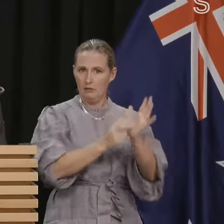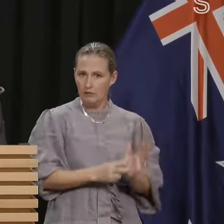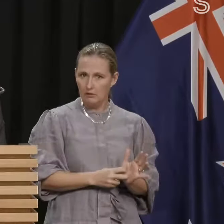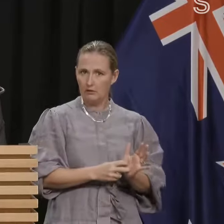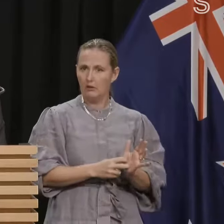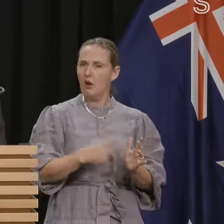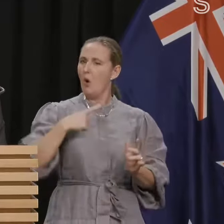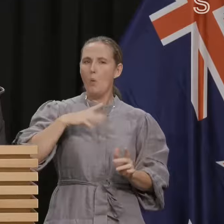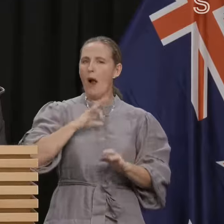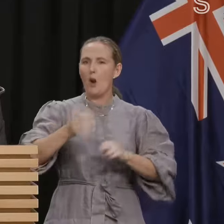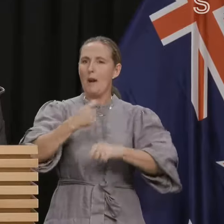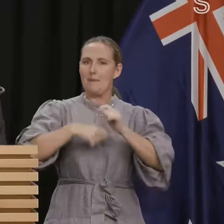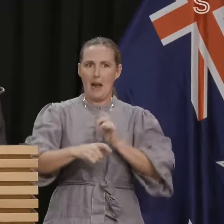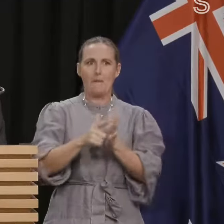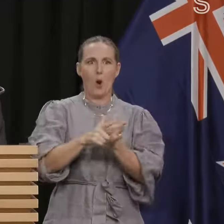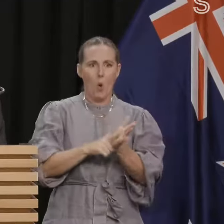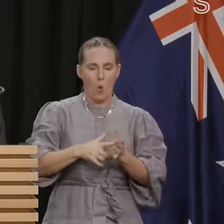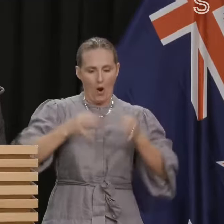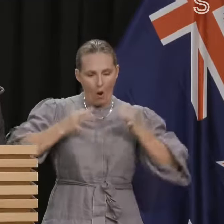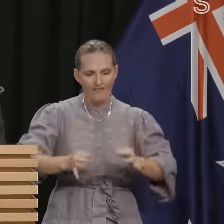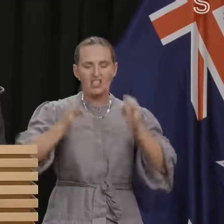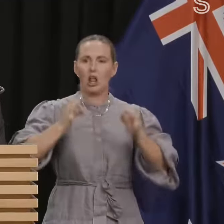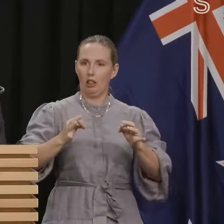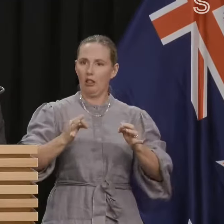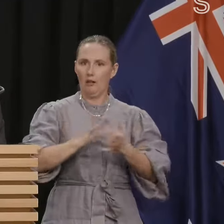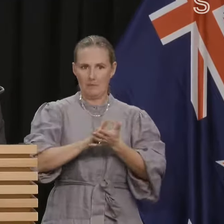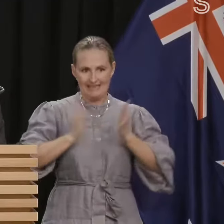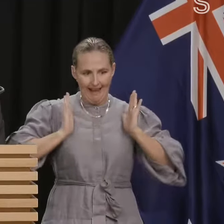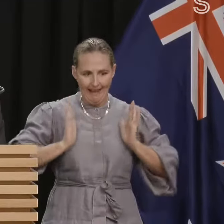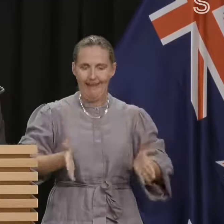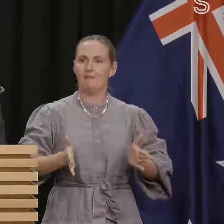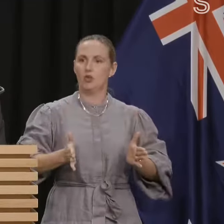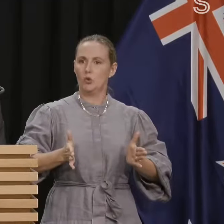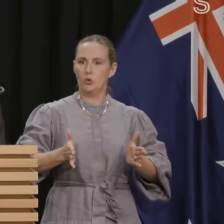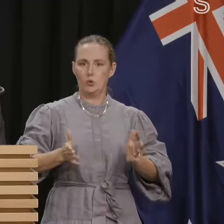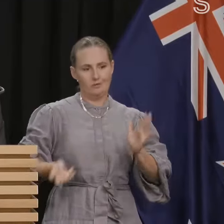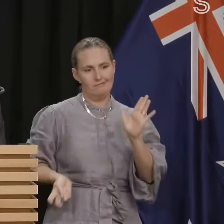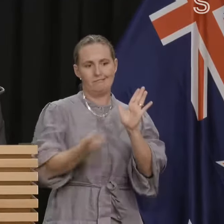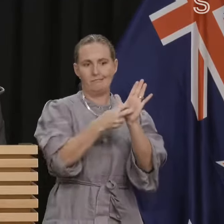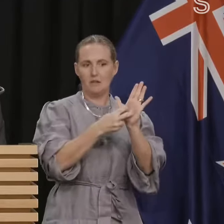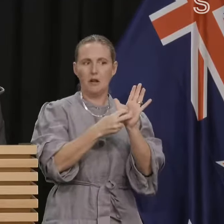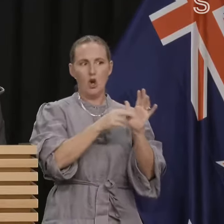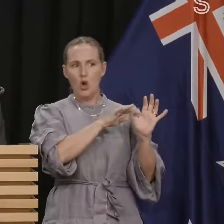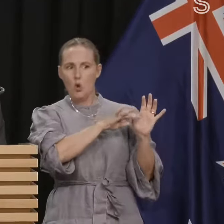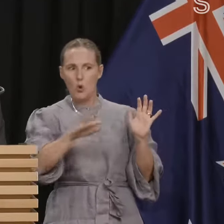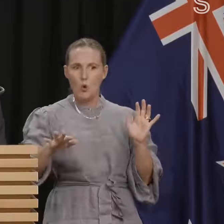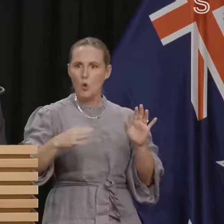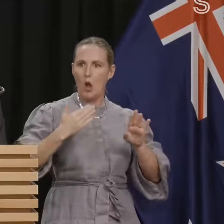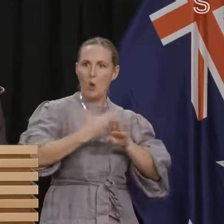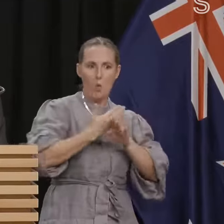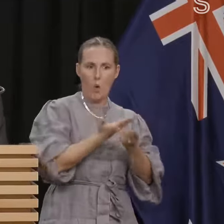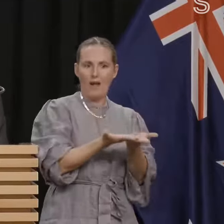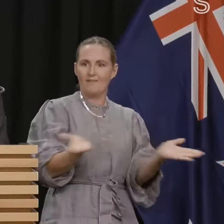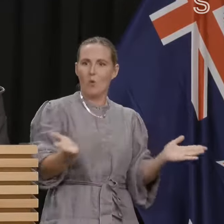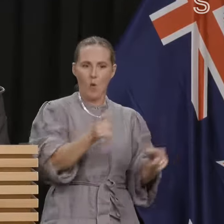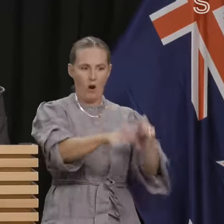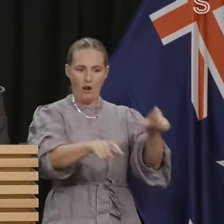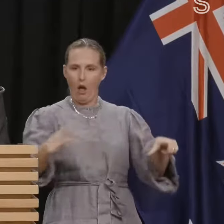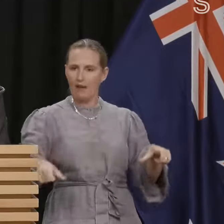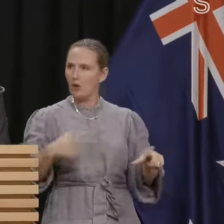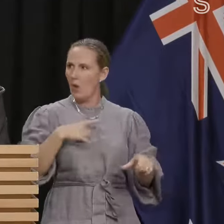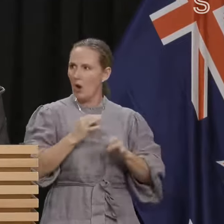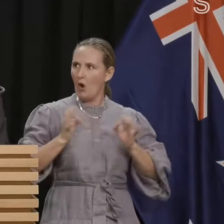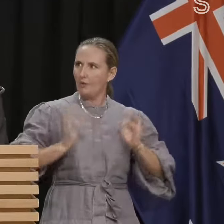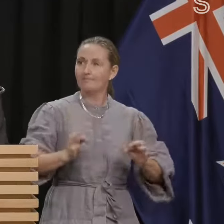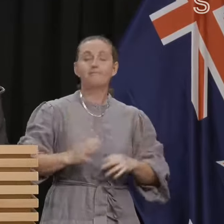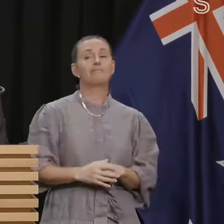into law, or have something with a little bit more teeth around ensuring that lobbyists disclose who are their clients, essentially? I